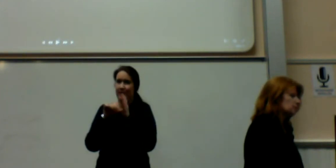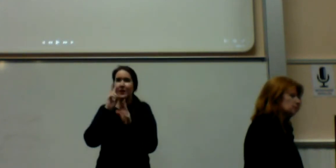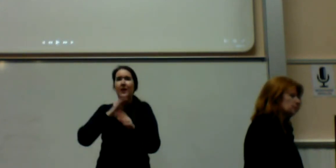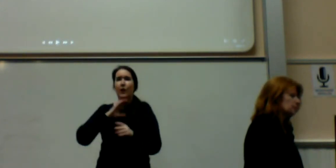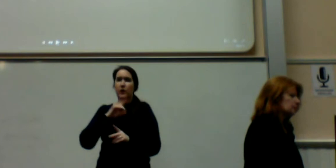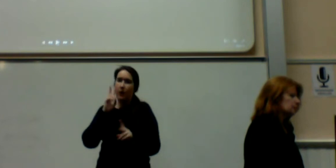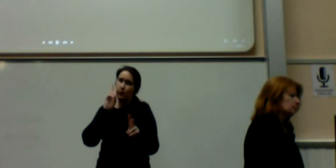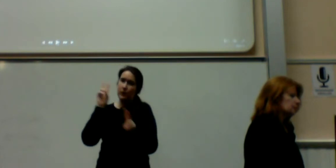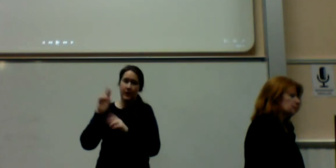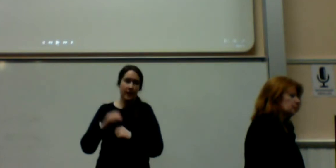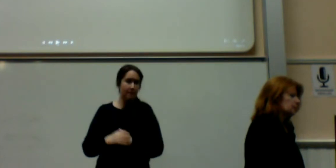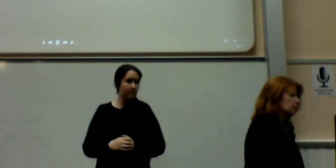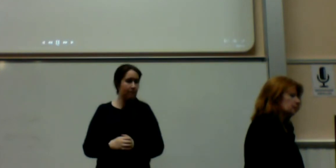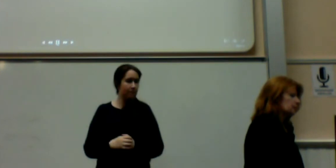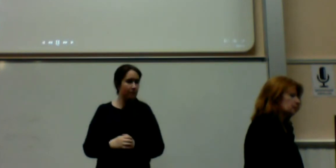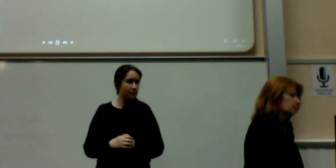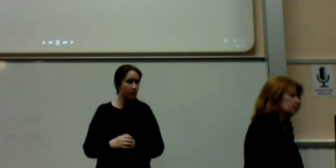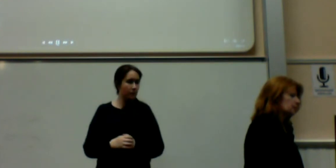characters.